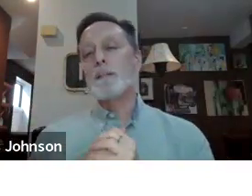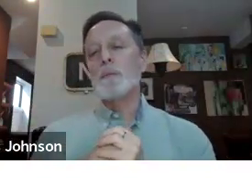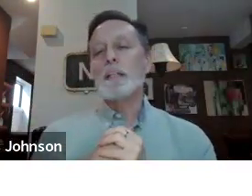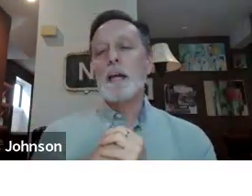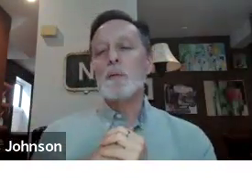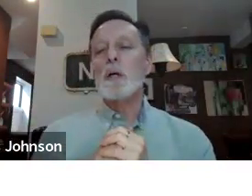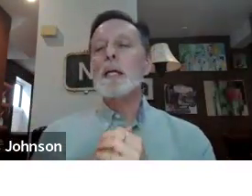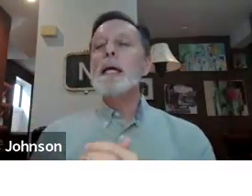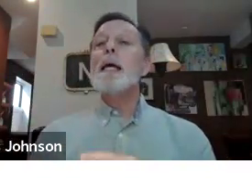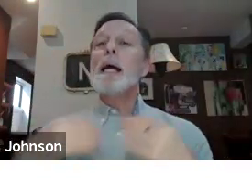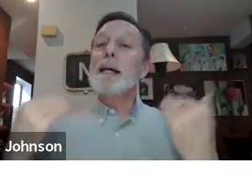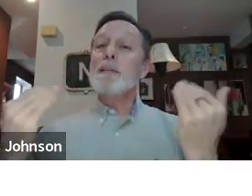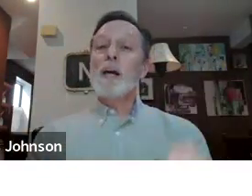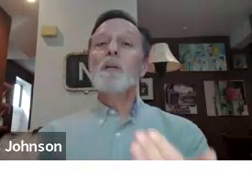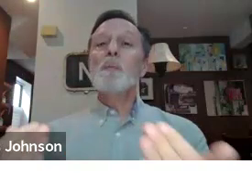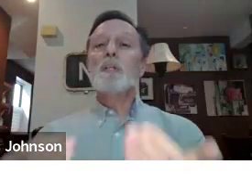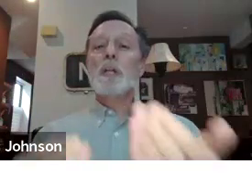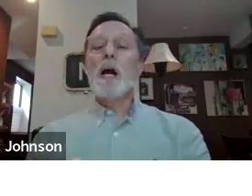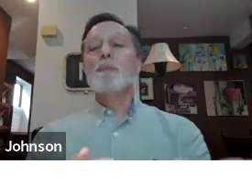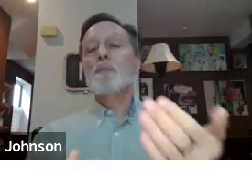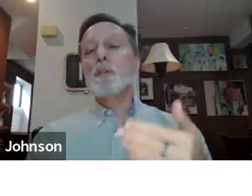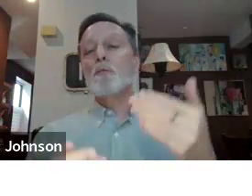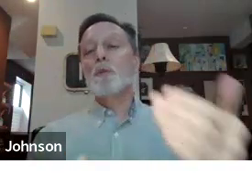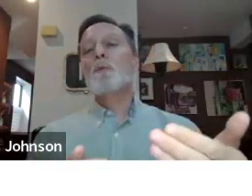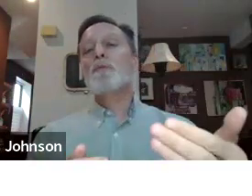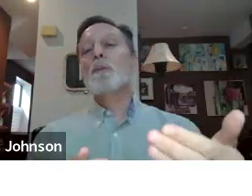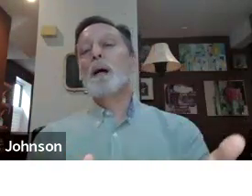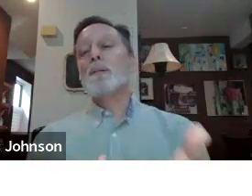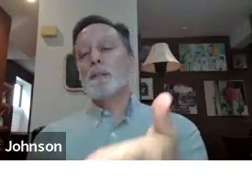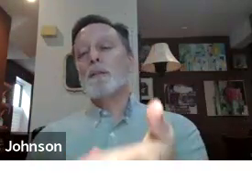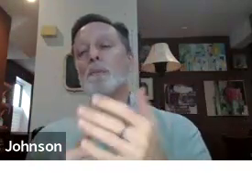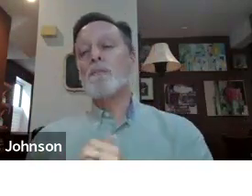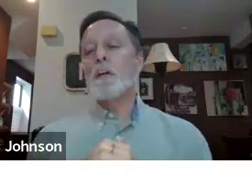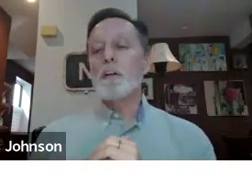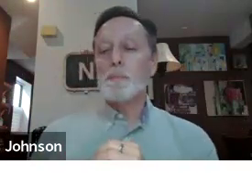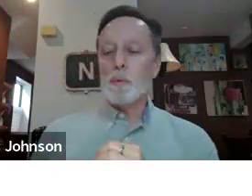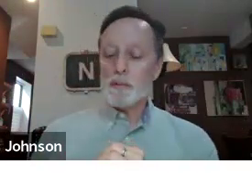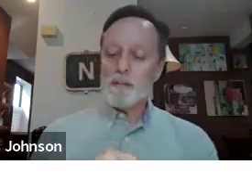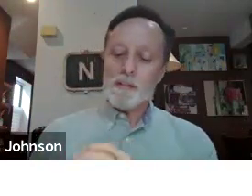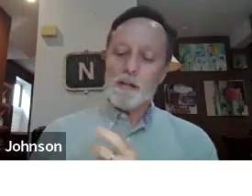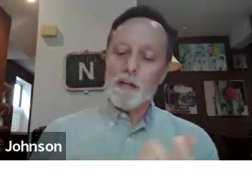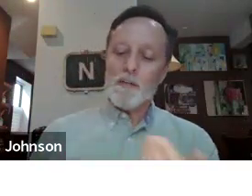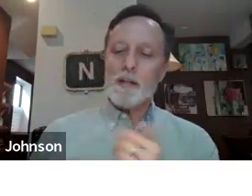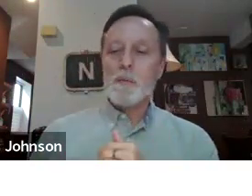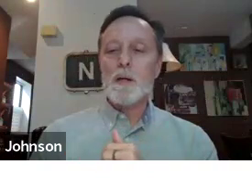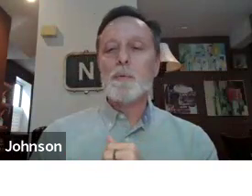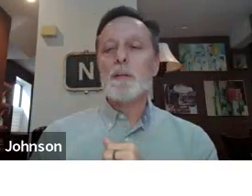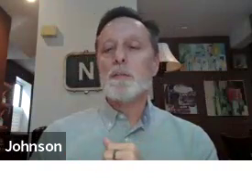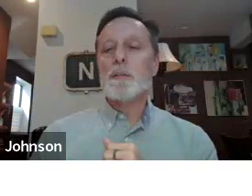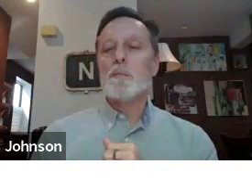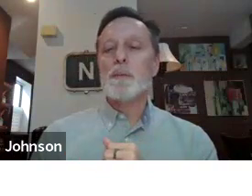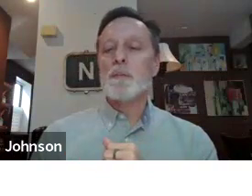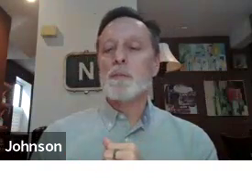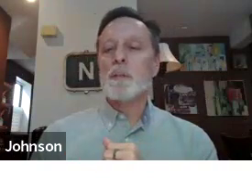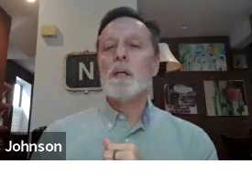falls in the inland marine category. And the valuation options that you choose for your policy are going to be very important in this scenario. That's why I